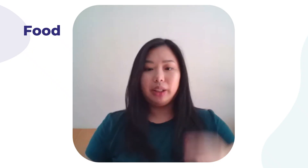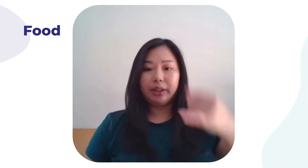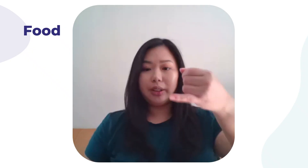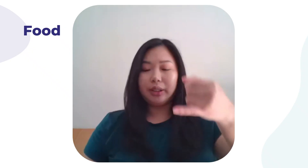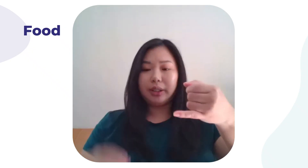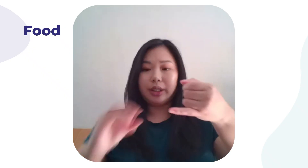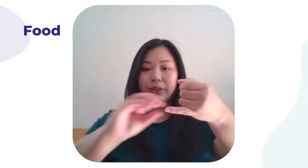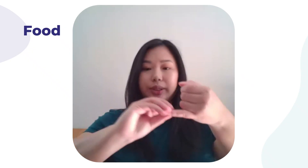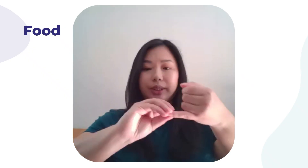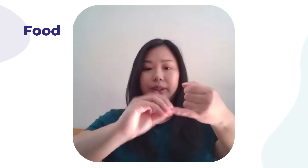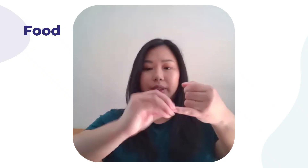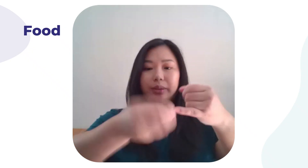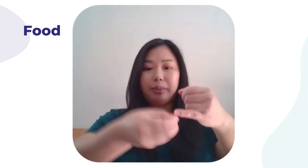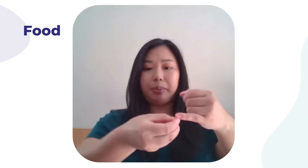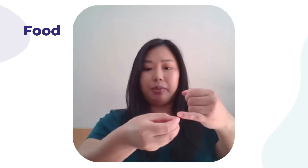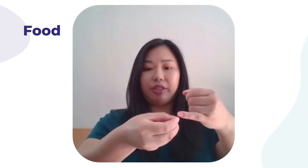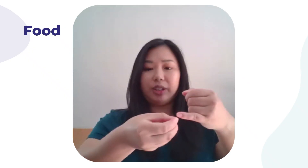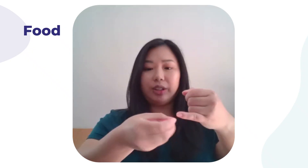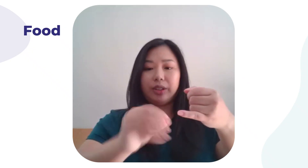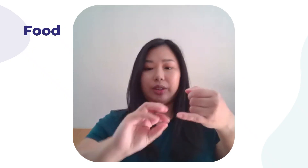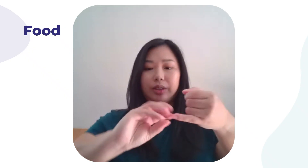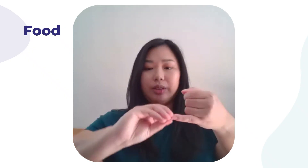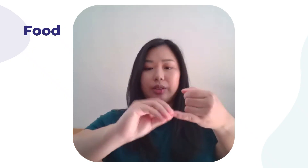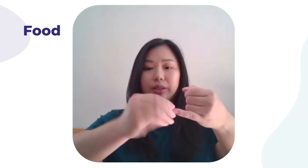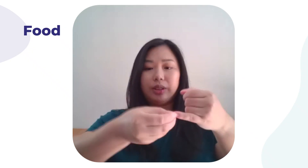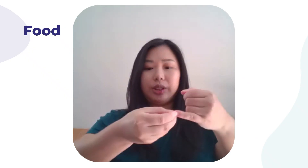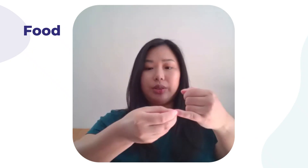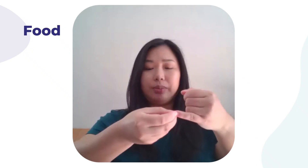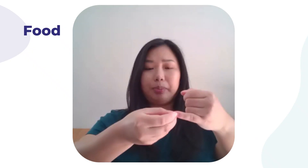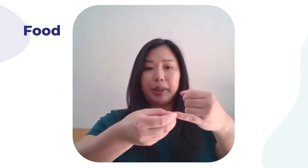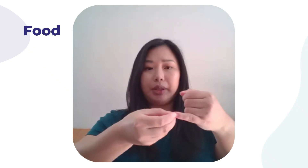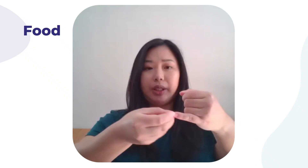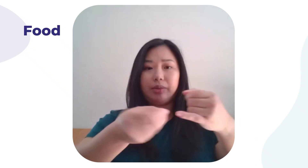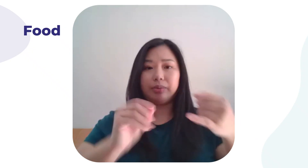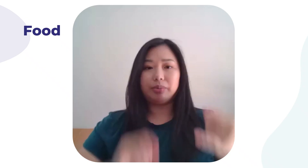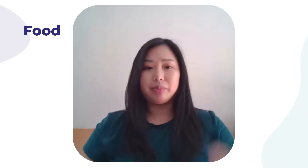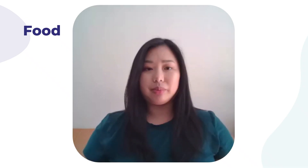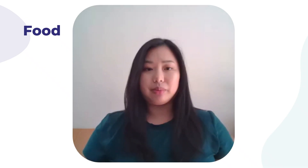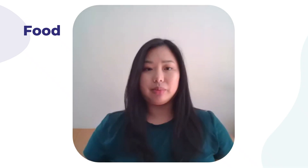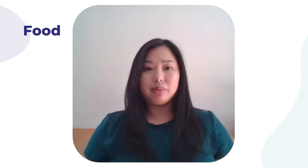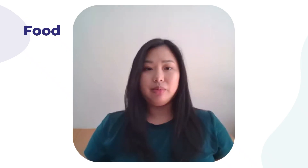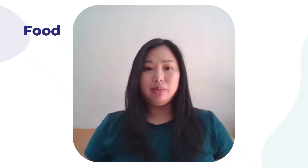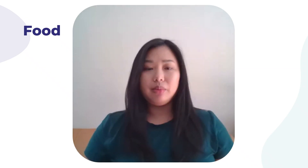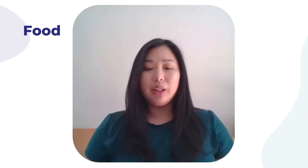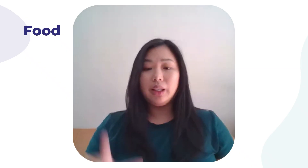Berry, twist your little finger. Berry.